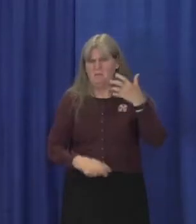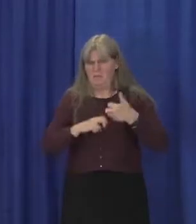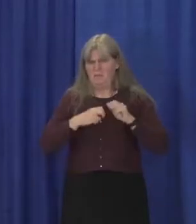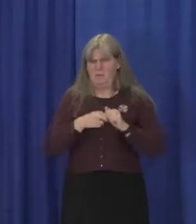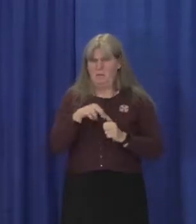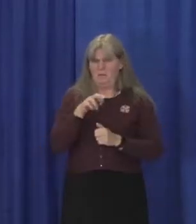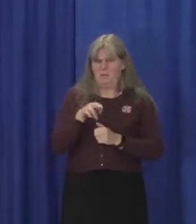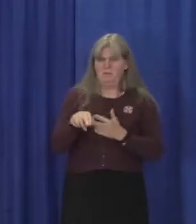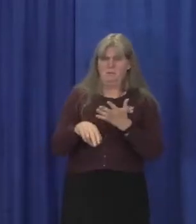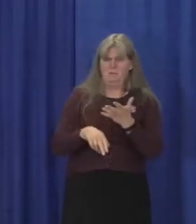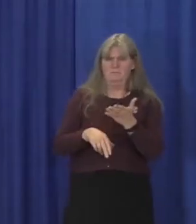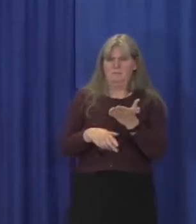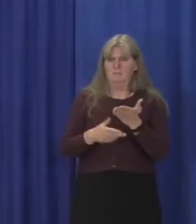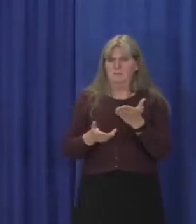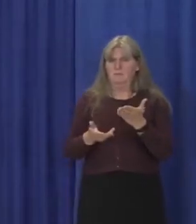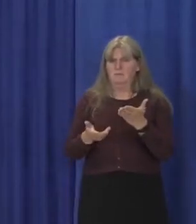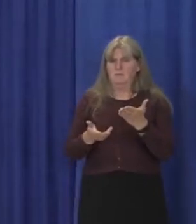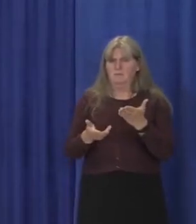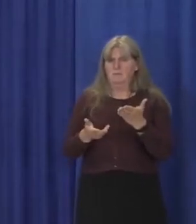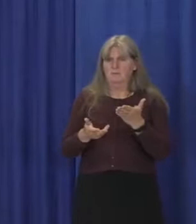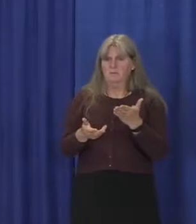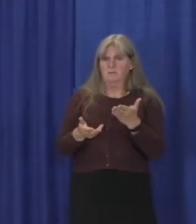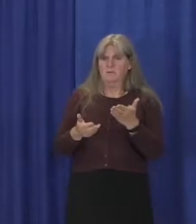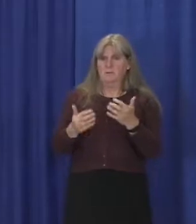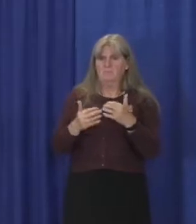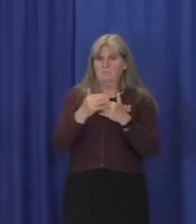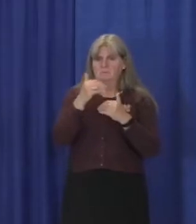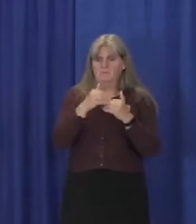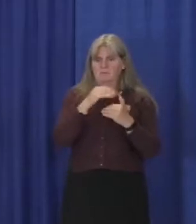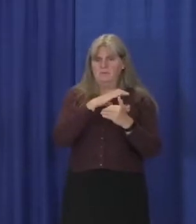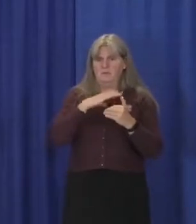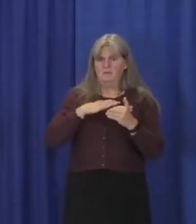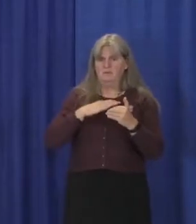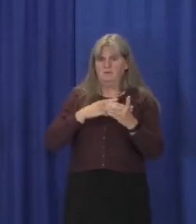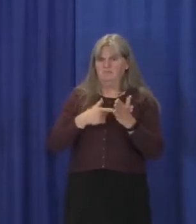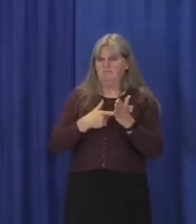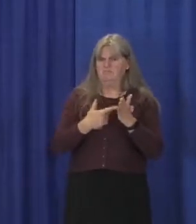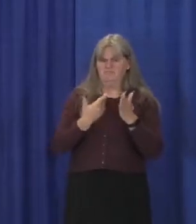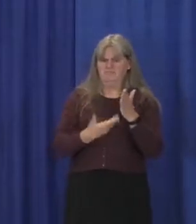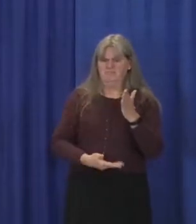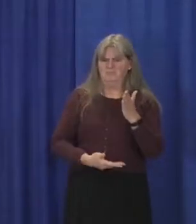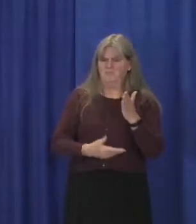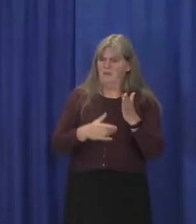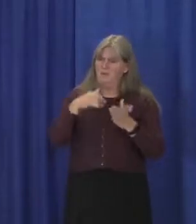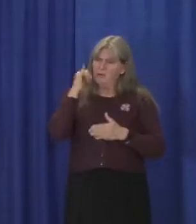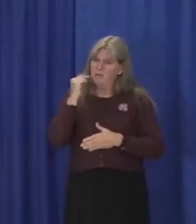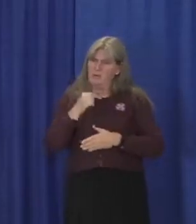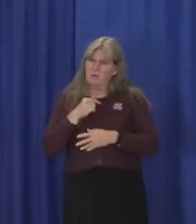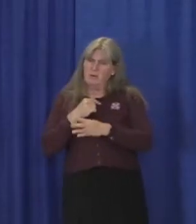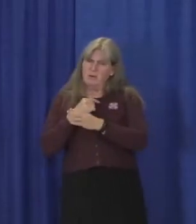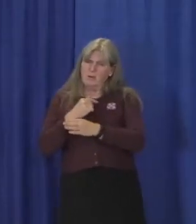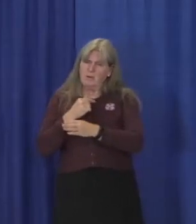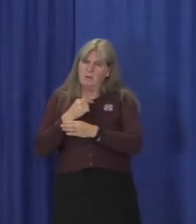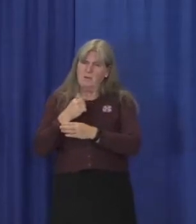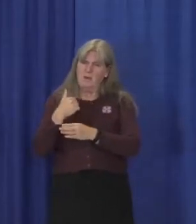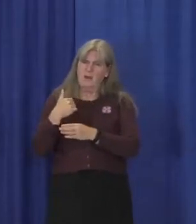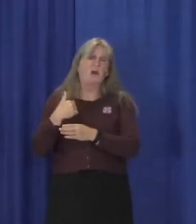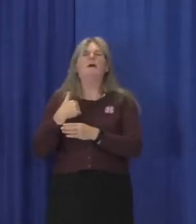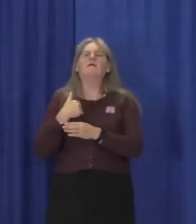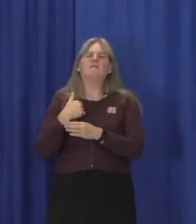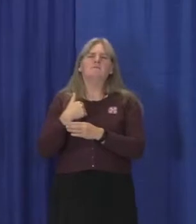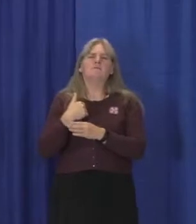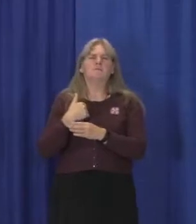that the Ross River Dene Council has identified. Does the Yukon government have